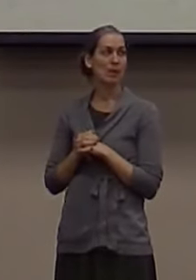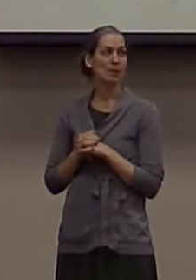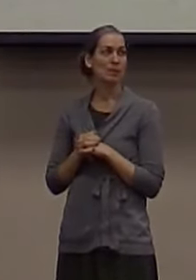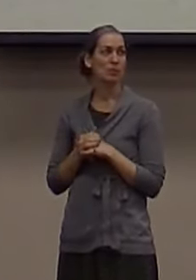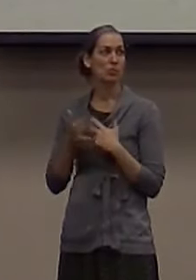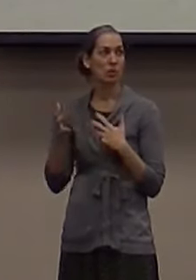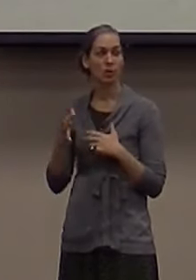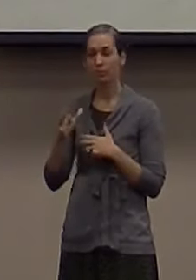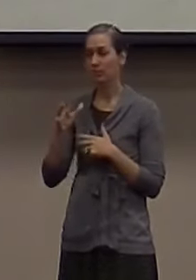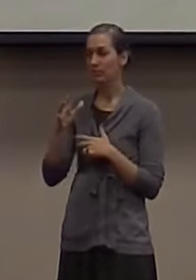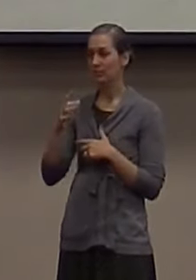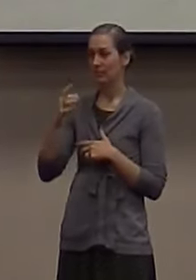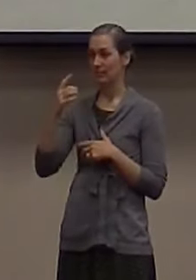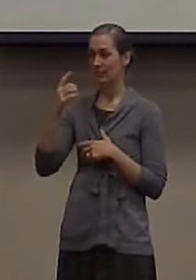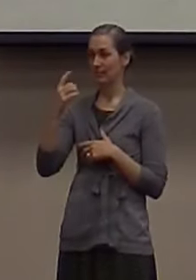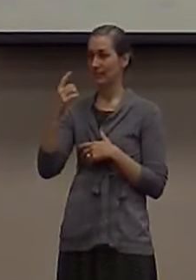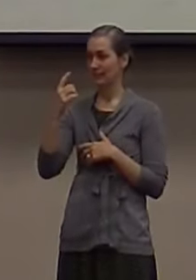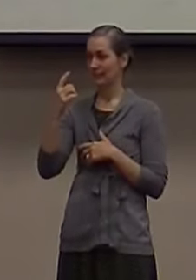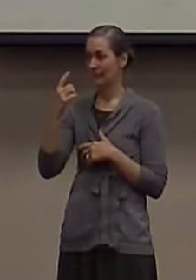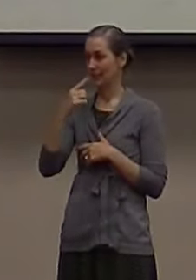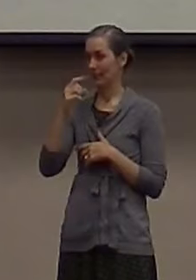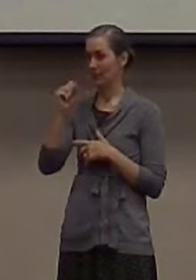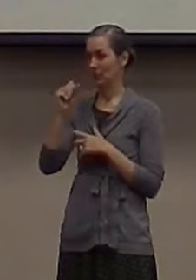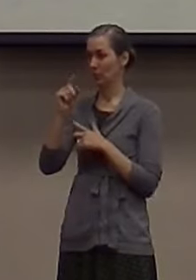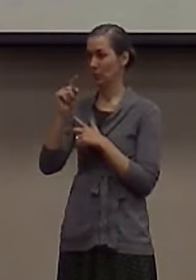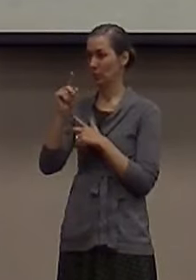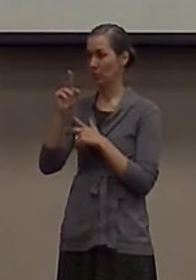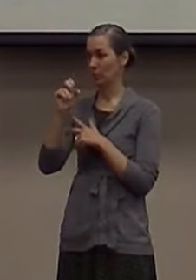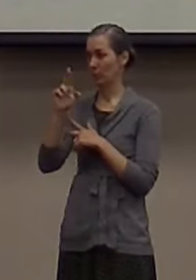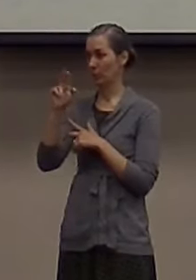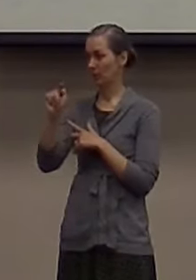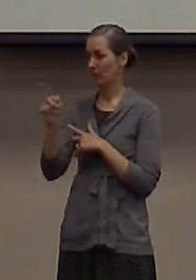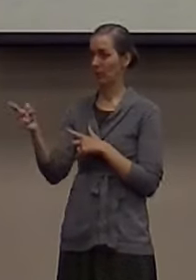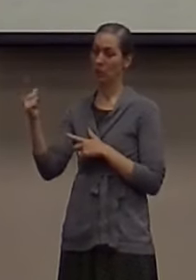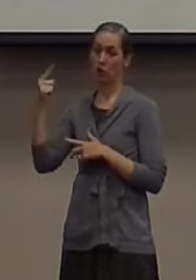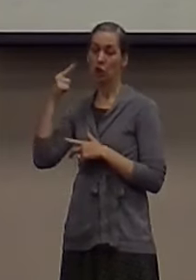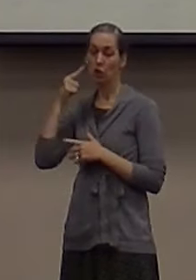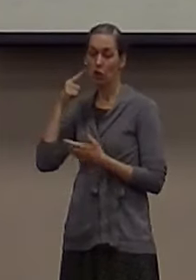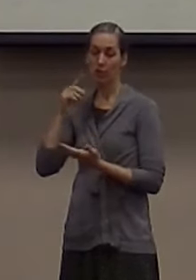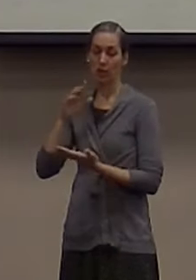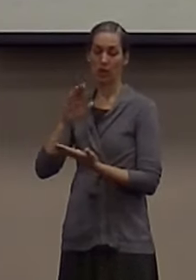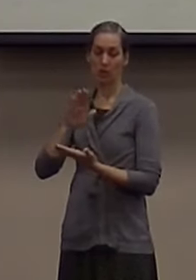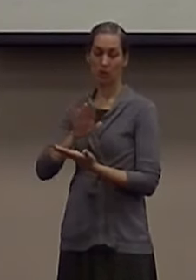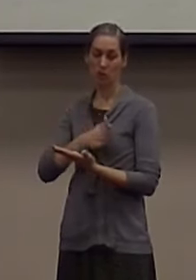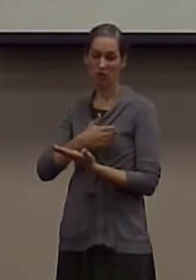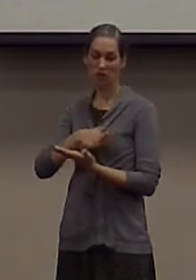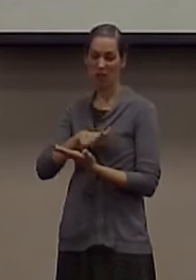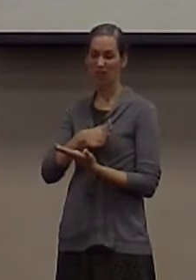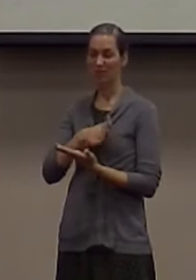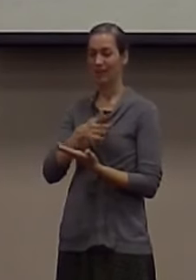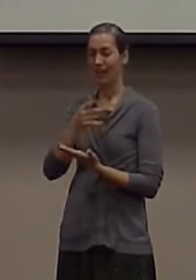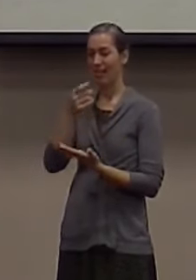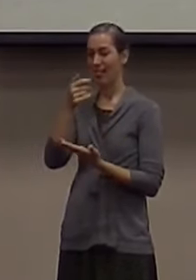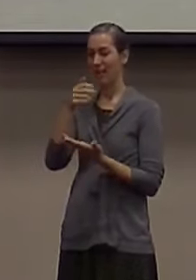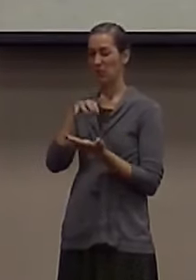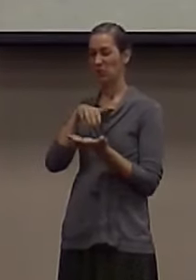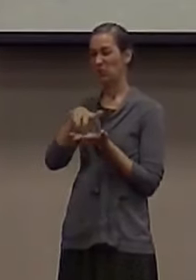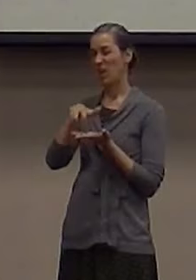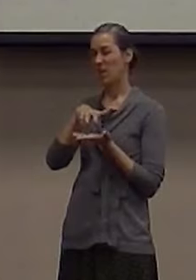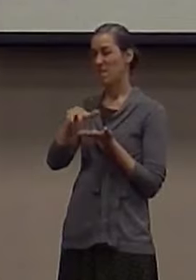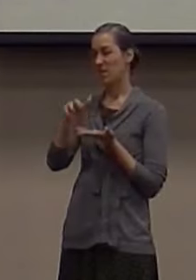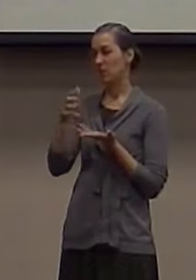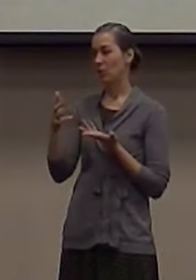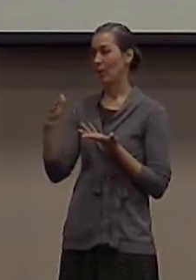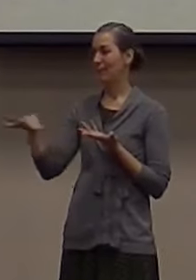And so Stuart Hine, having heard this song, it was kind of, the rough version of it. He